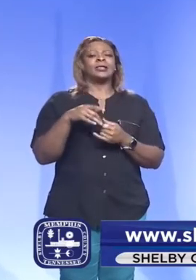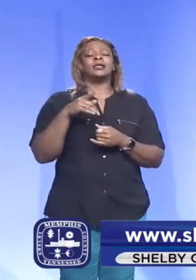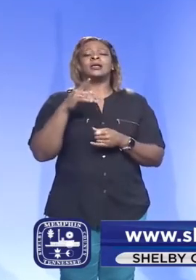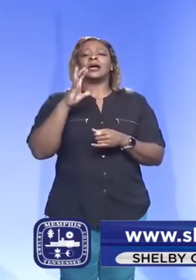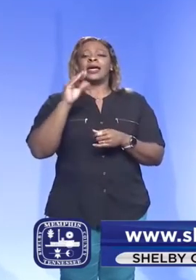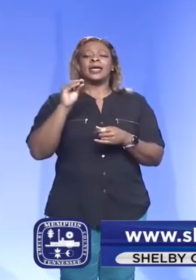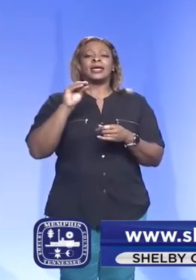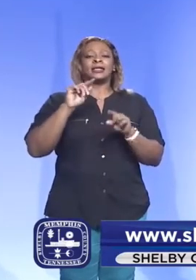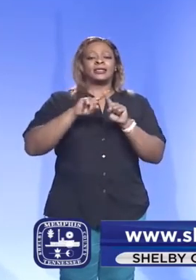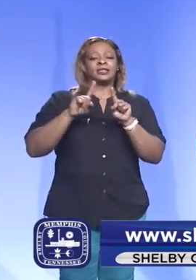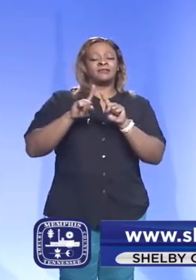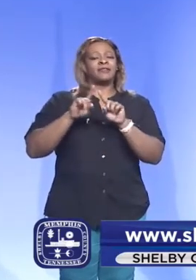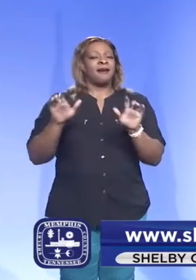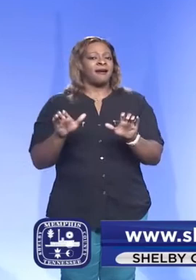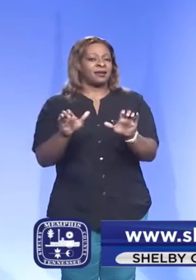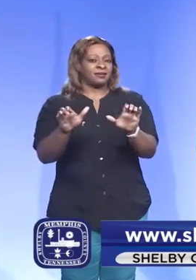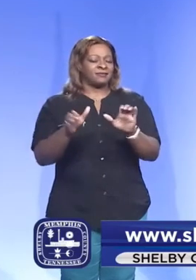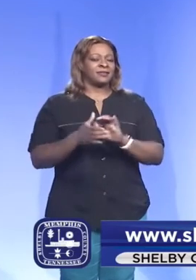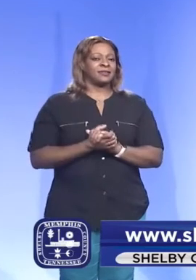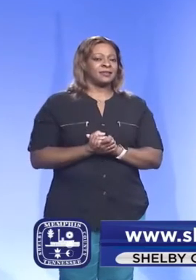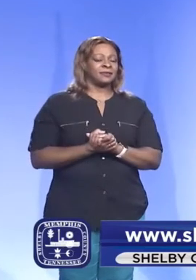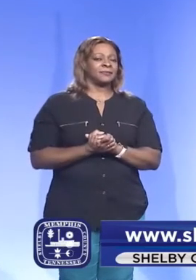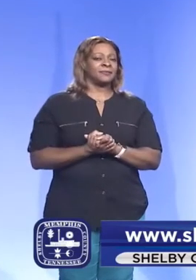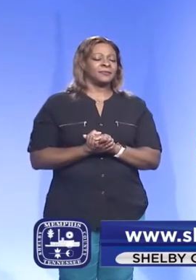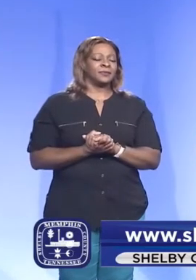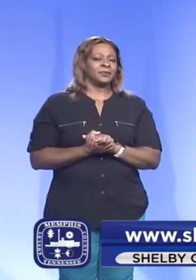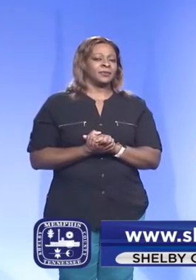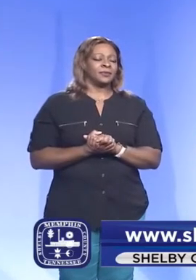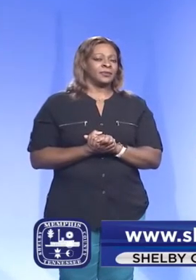communal activities, and